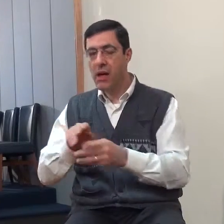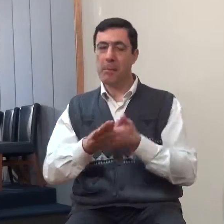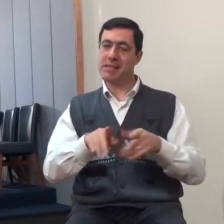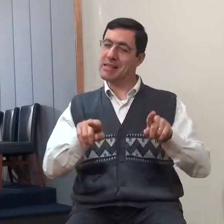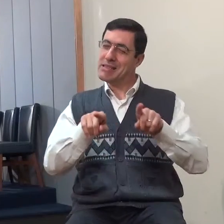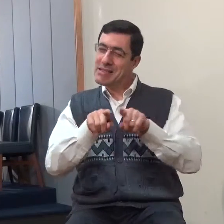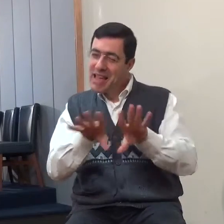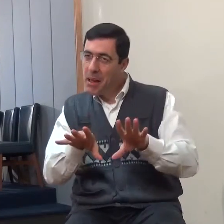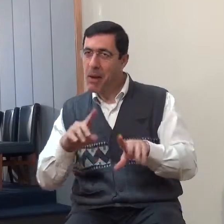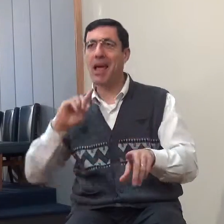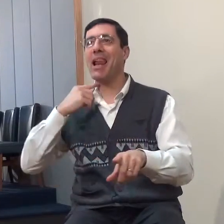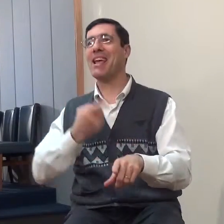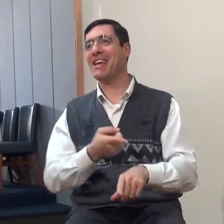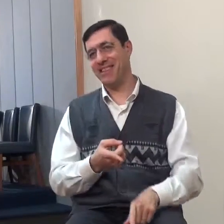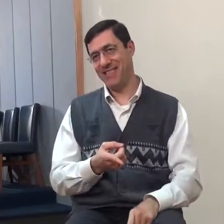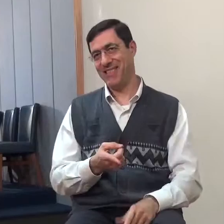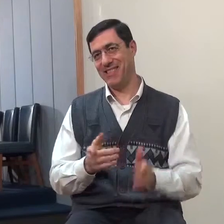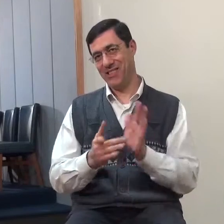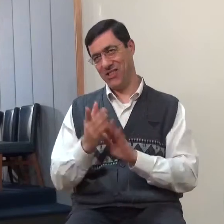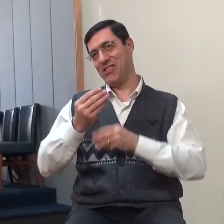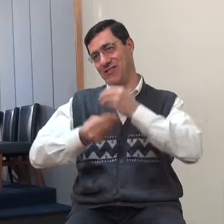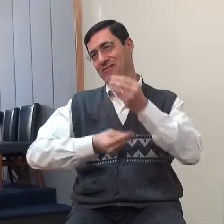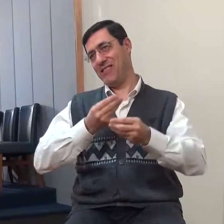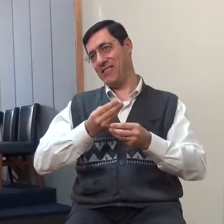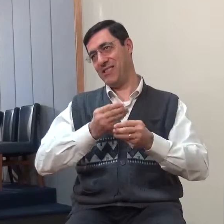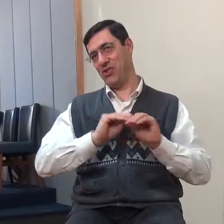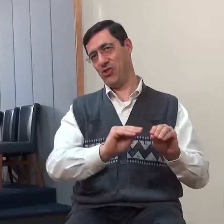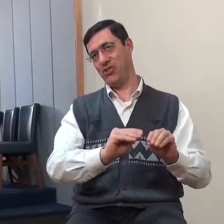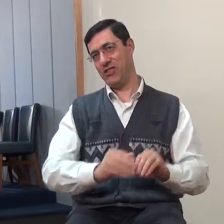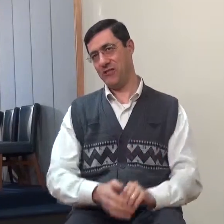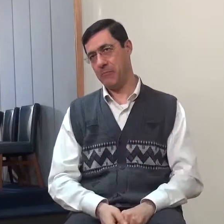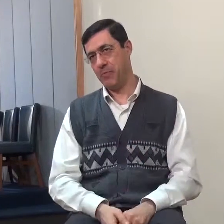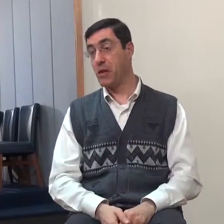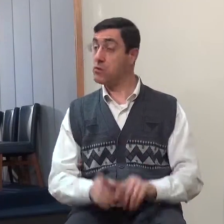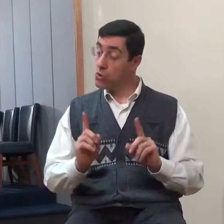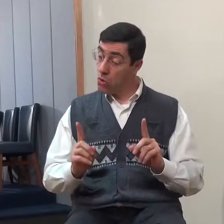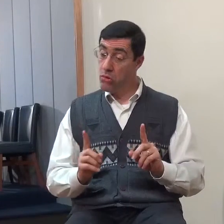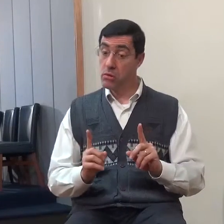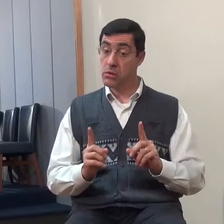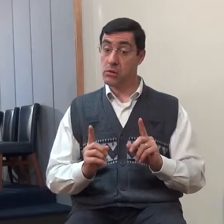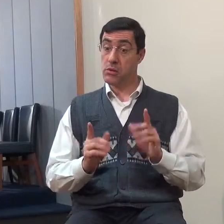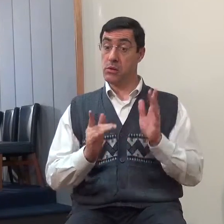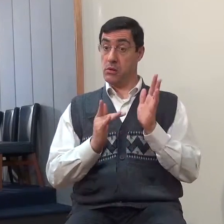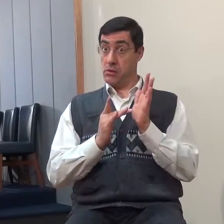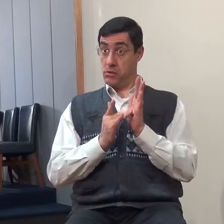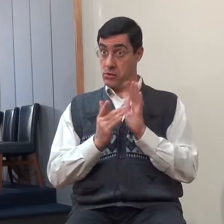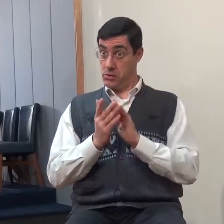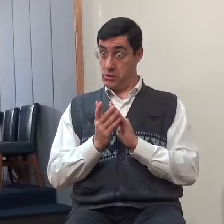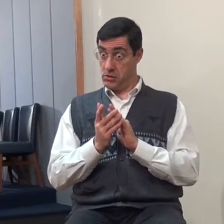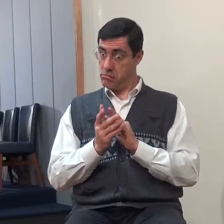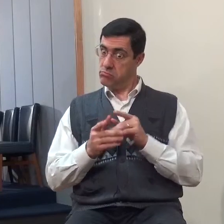sin. Is just serious also. And so the Lord is warning